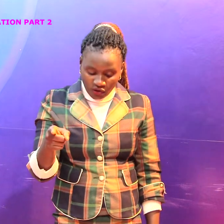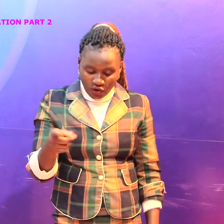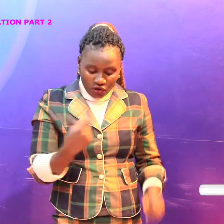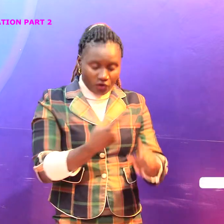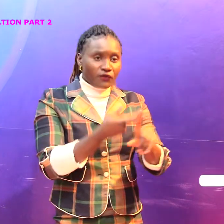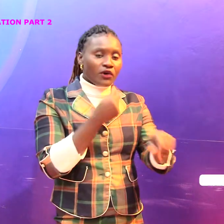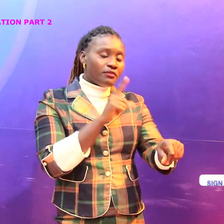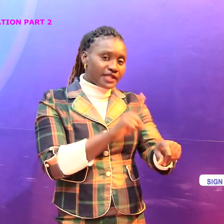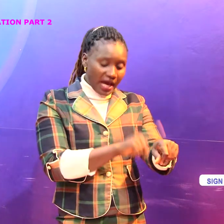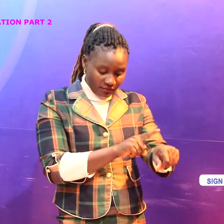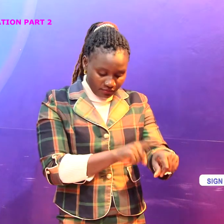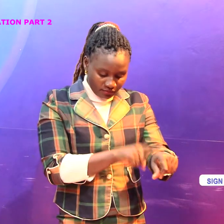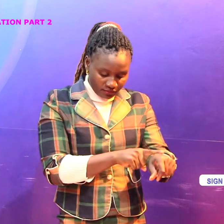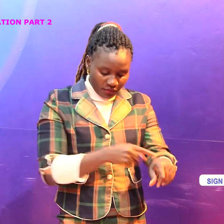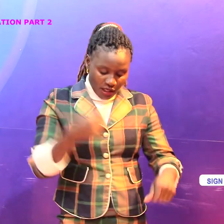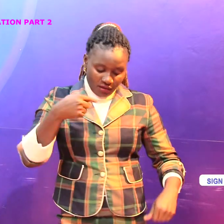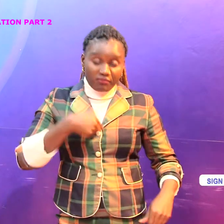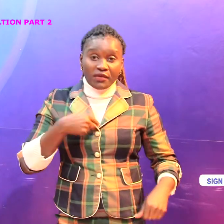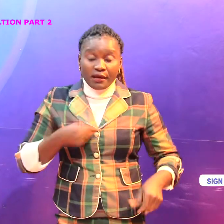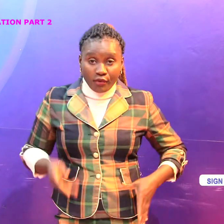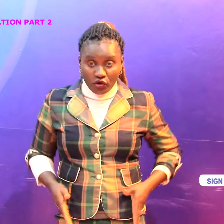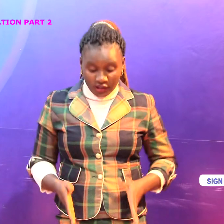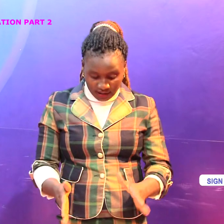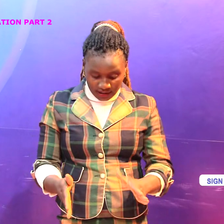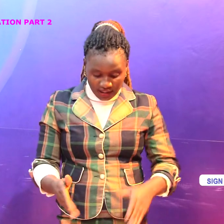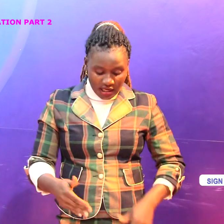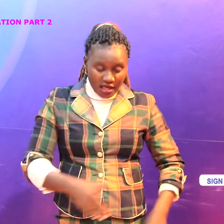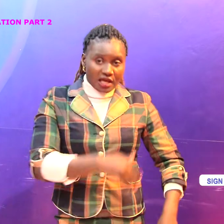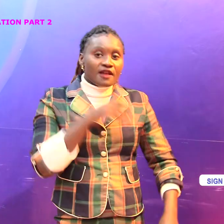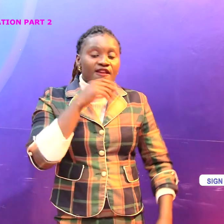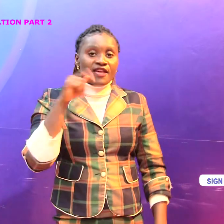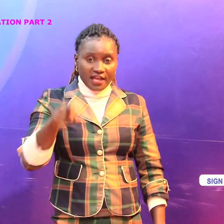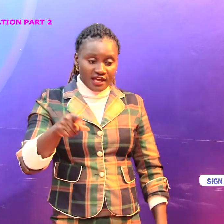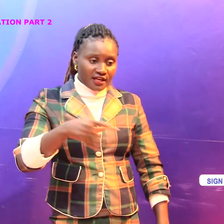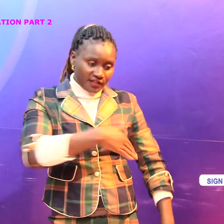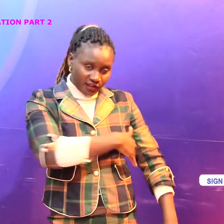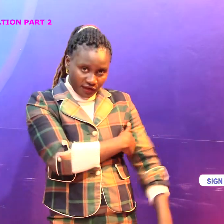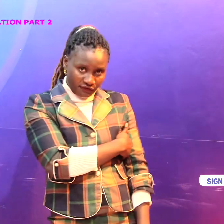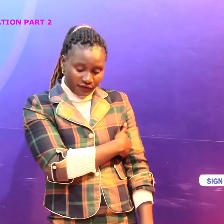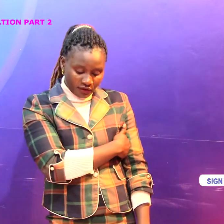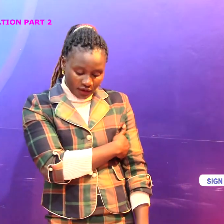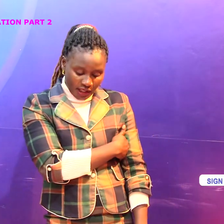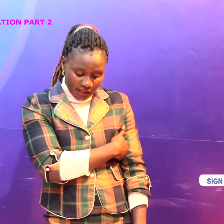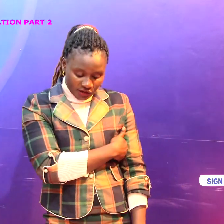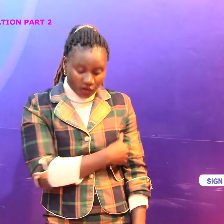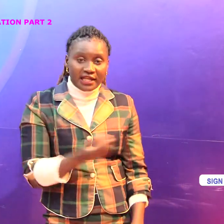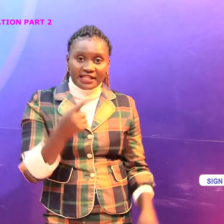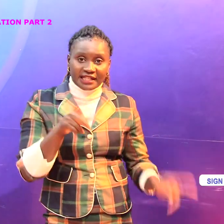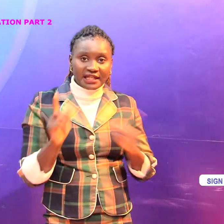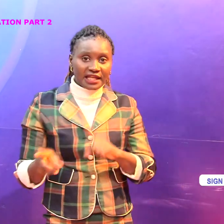So, from time, me born, he, chief. Okay, so in signed